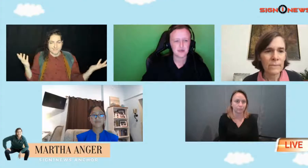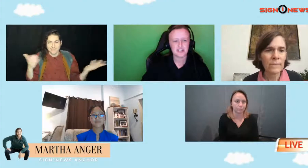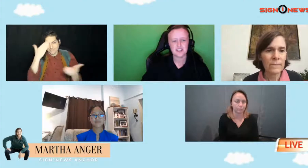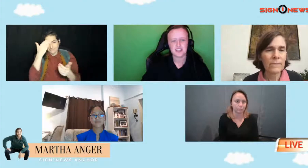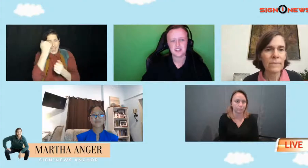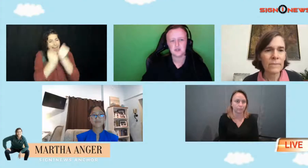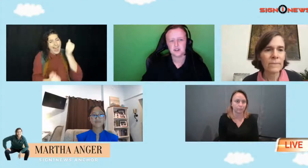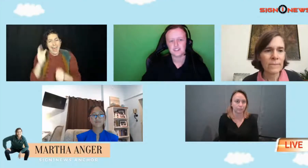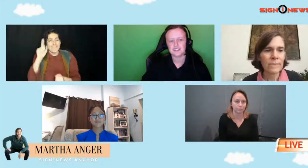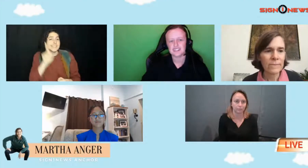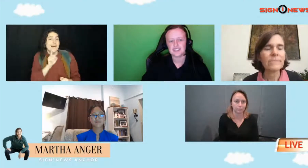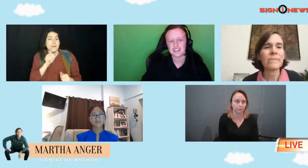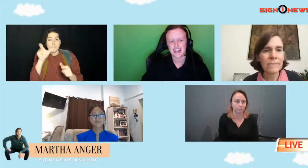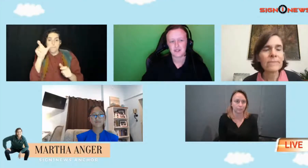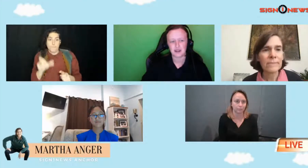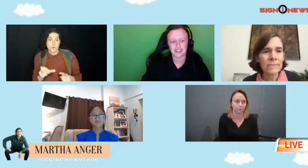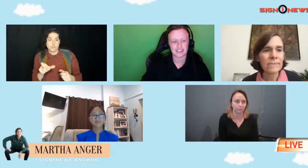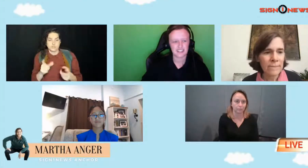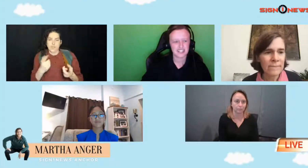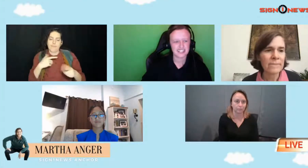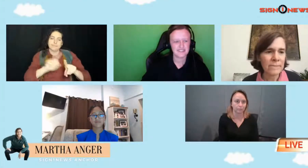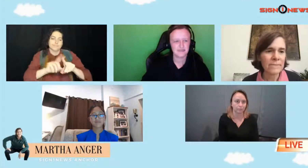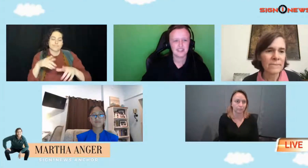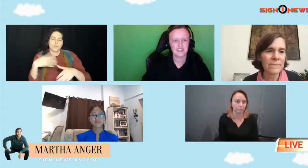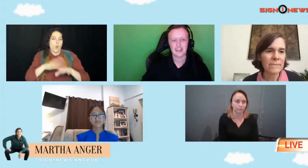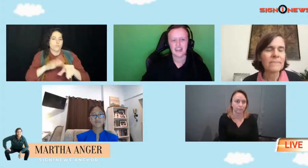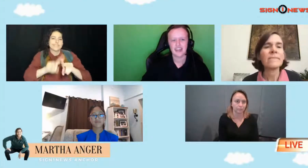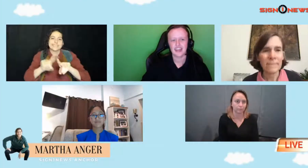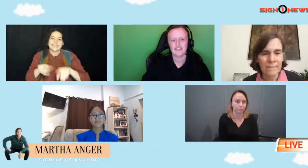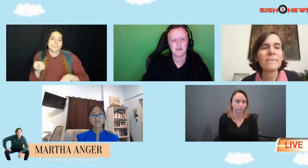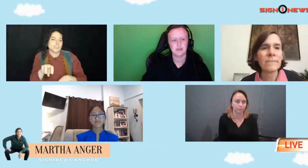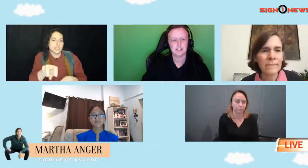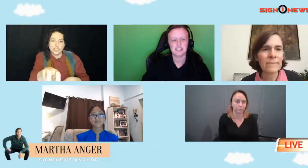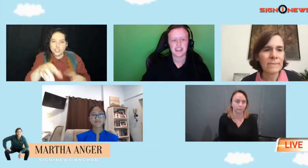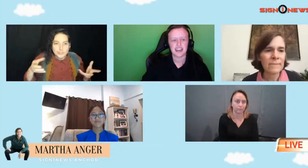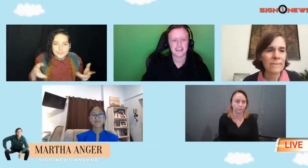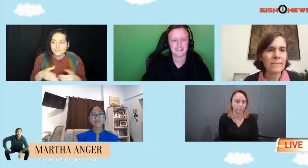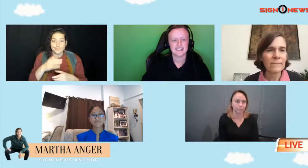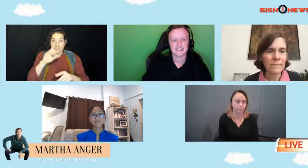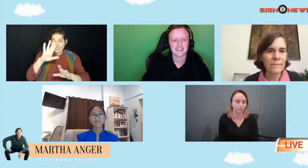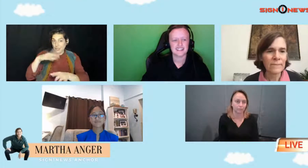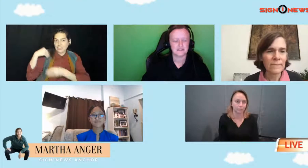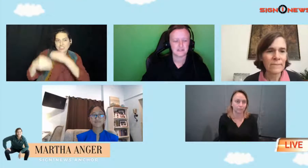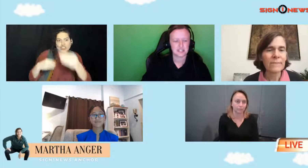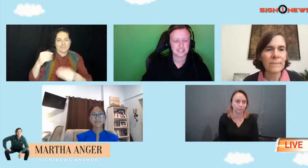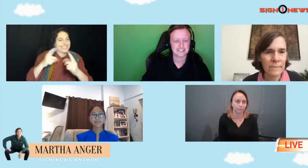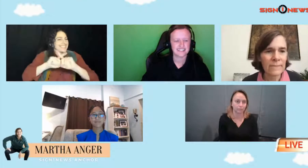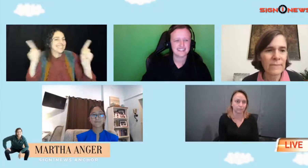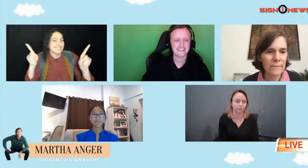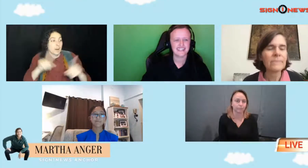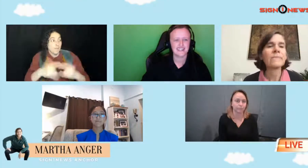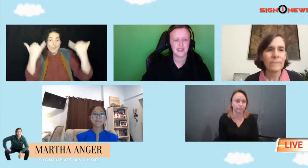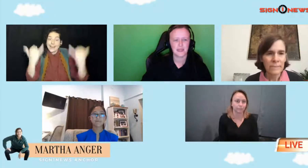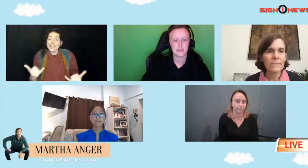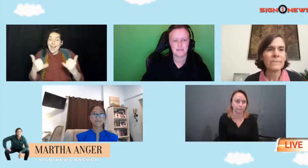sign language and you want to see it have recognition, every person has a different